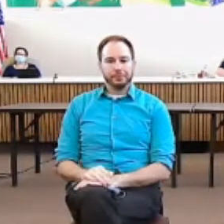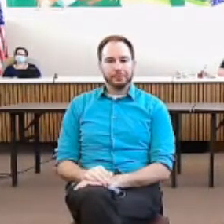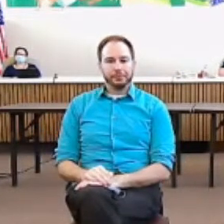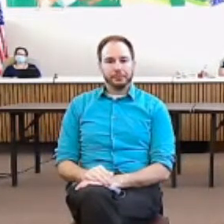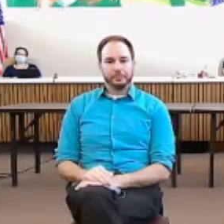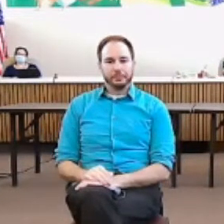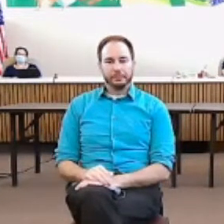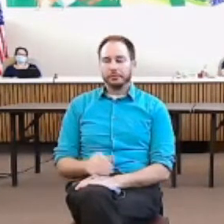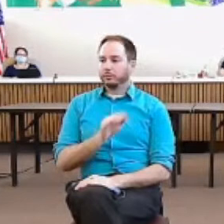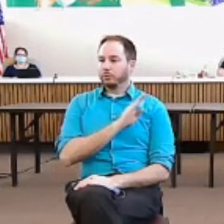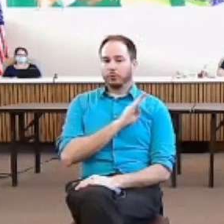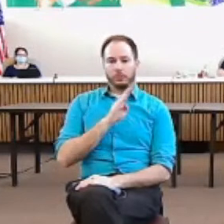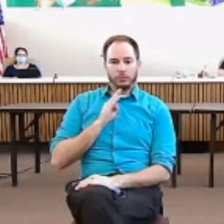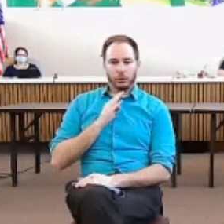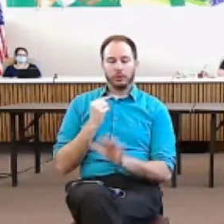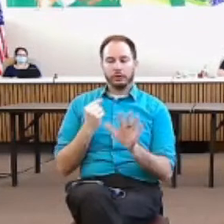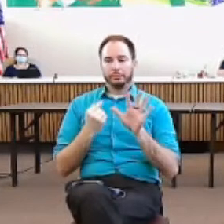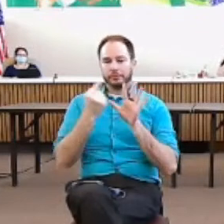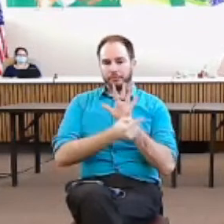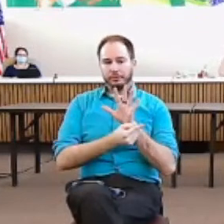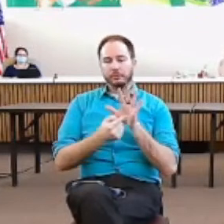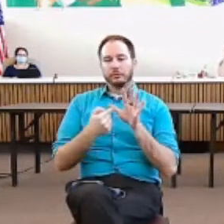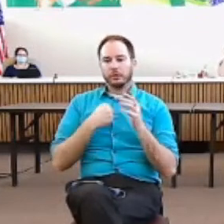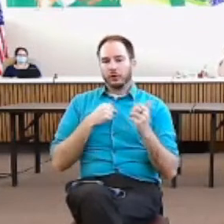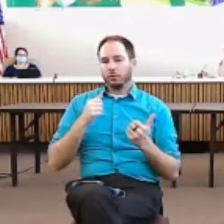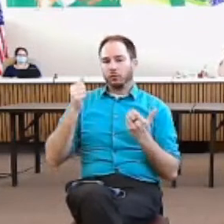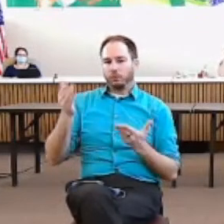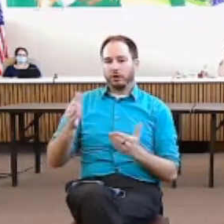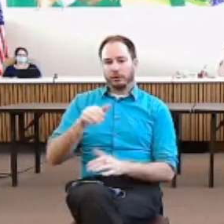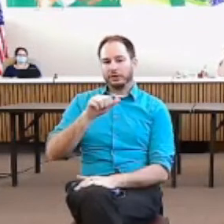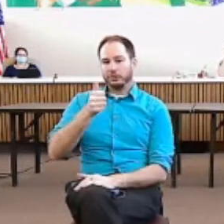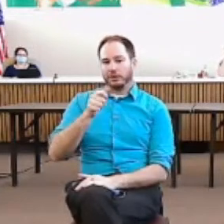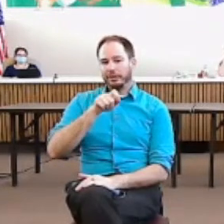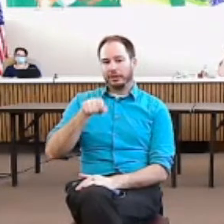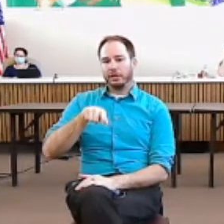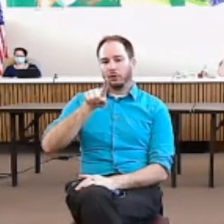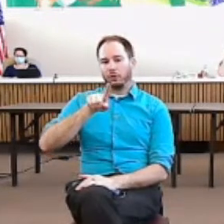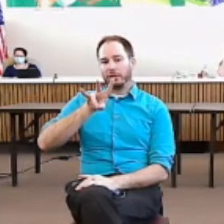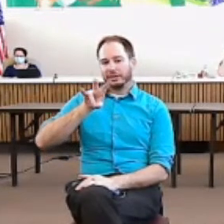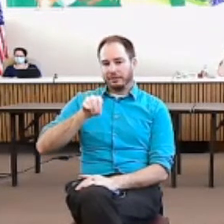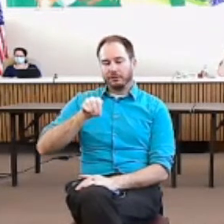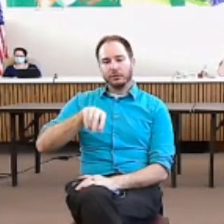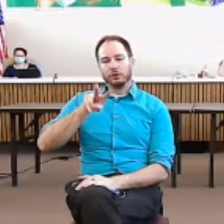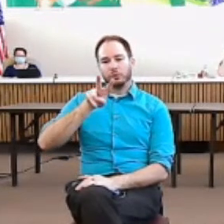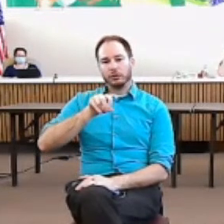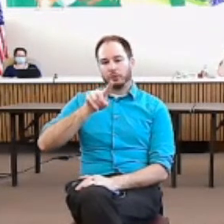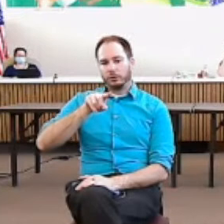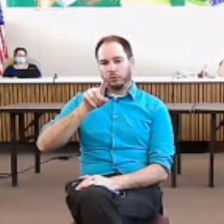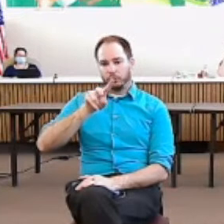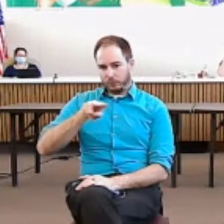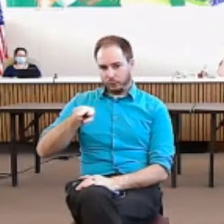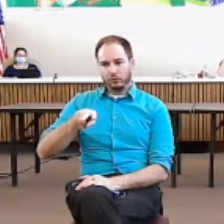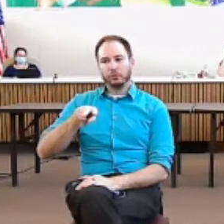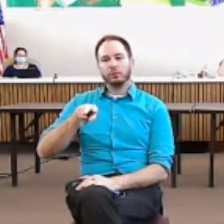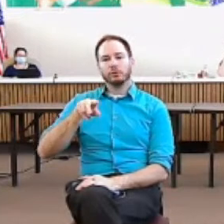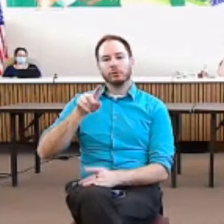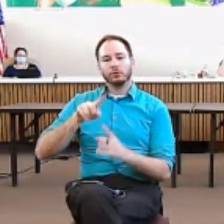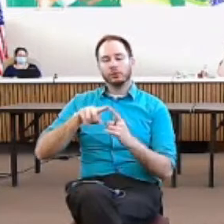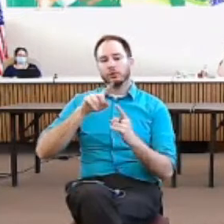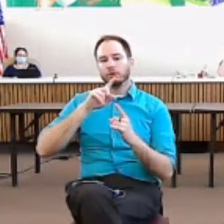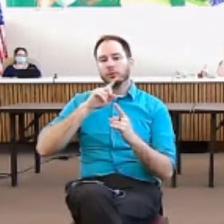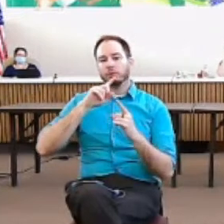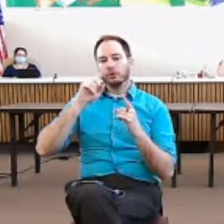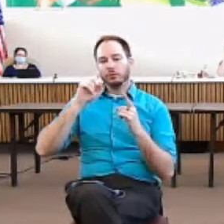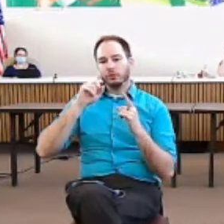Fellow board members, I have resolution 10-170, 2022 to issue a